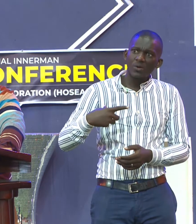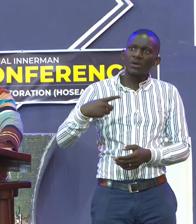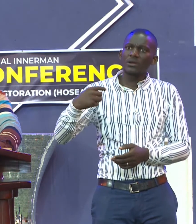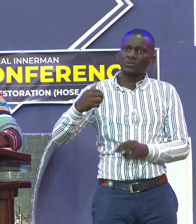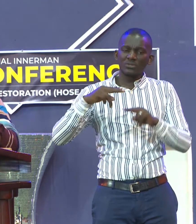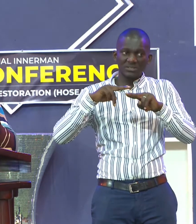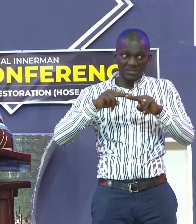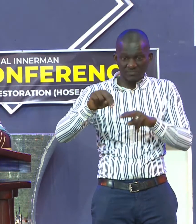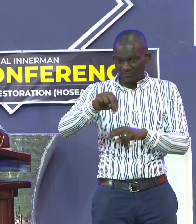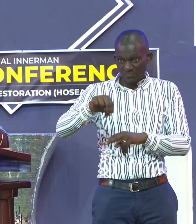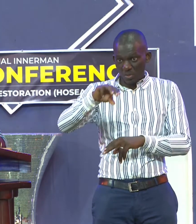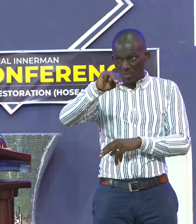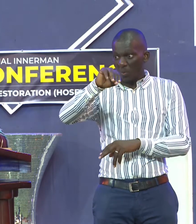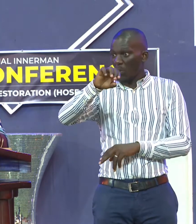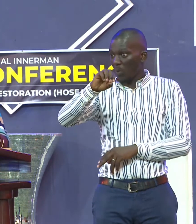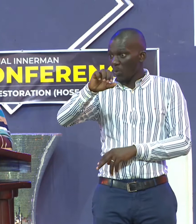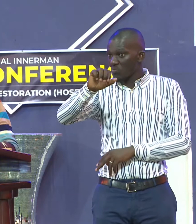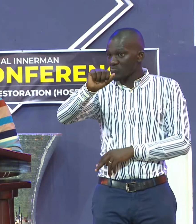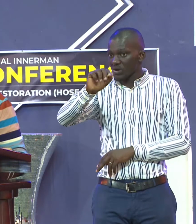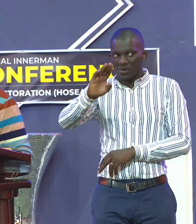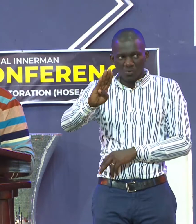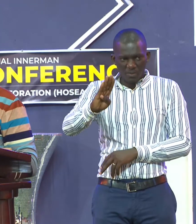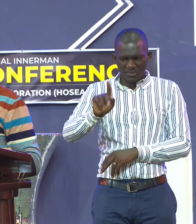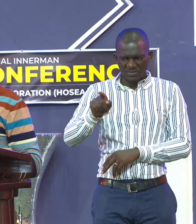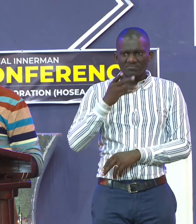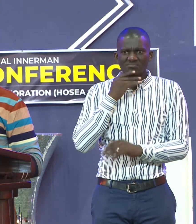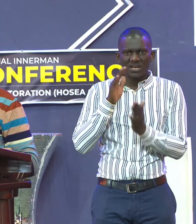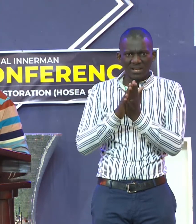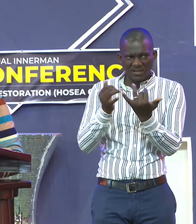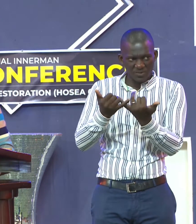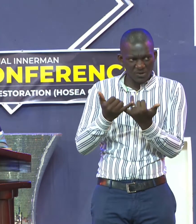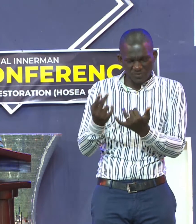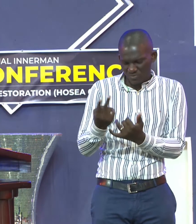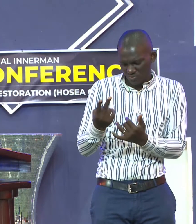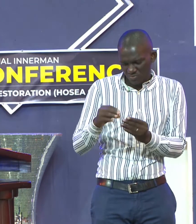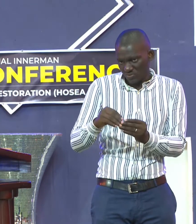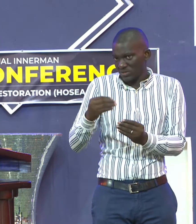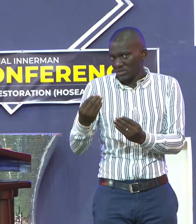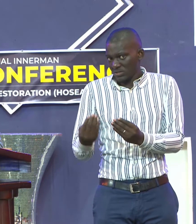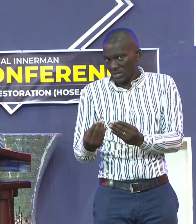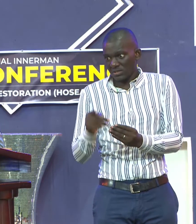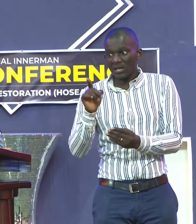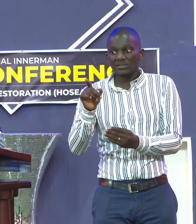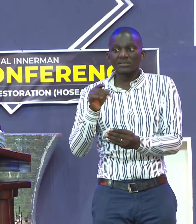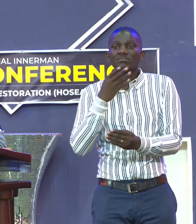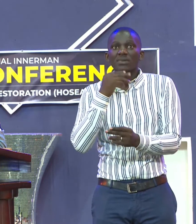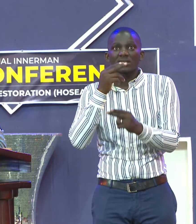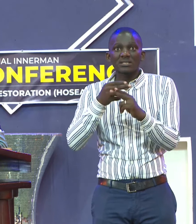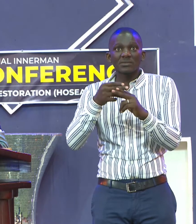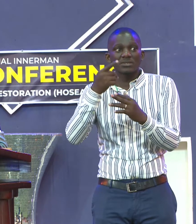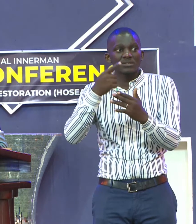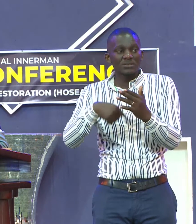Moabu. Ye ne mukazi we ne batabane bebombi. Nerinya lyo musajja